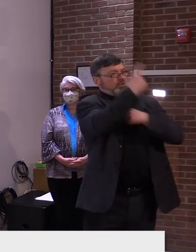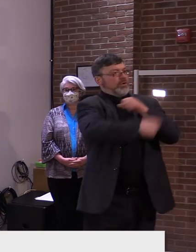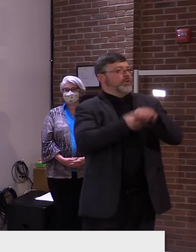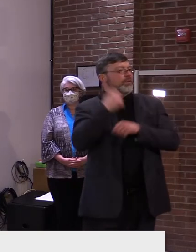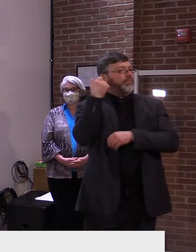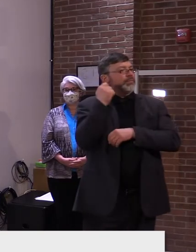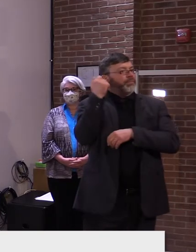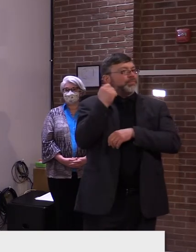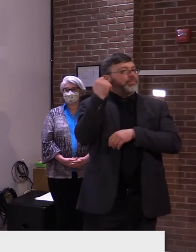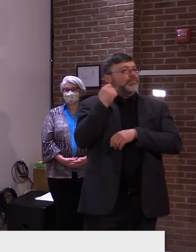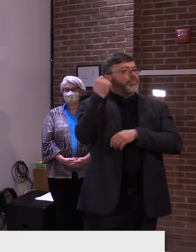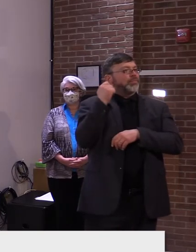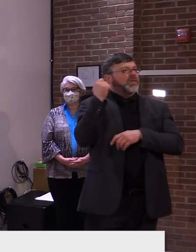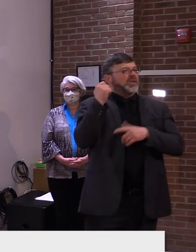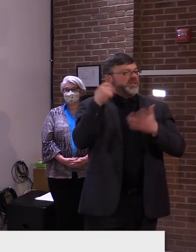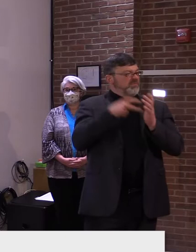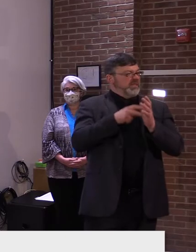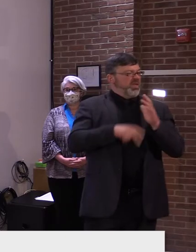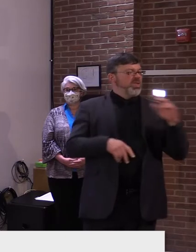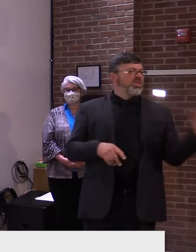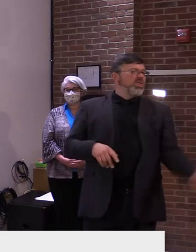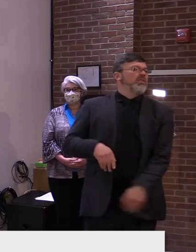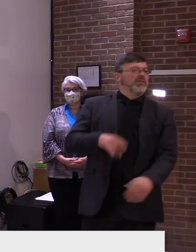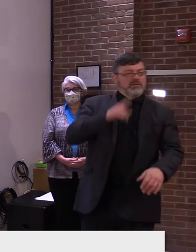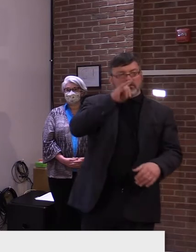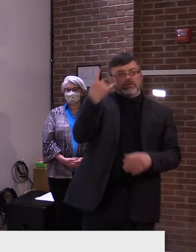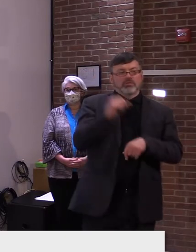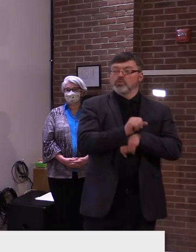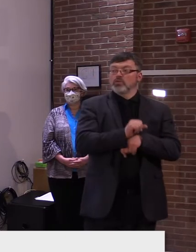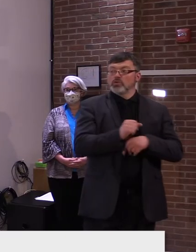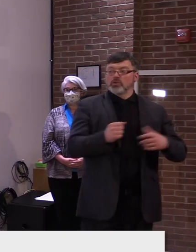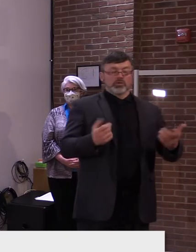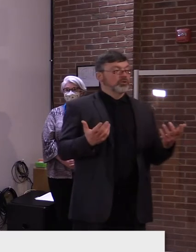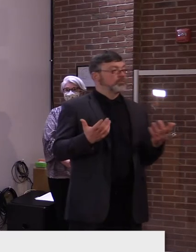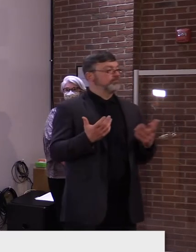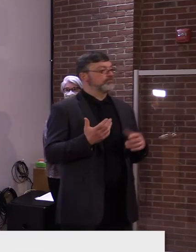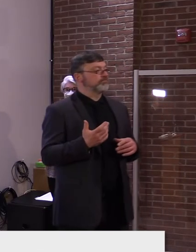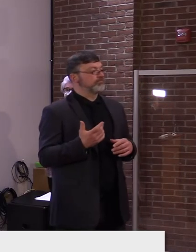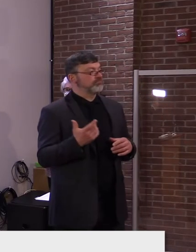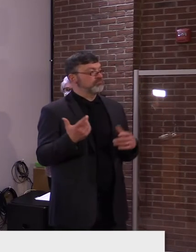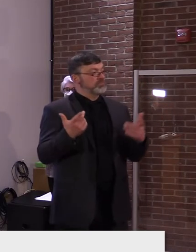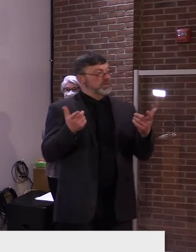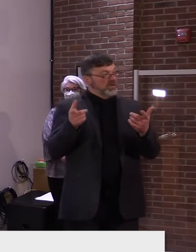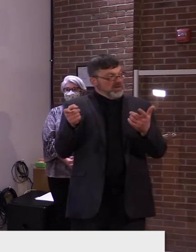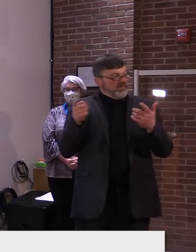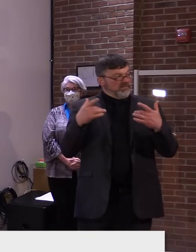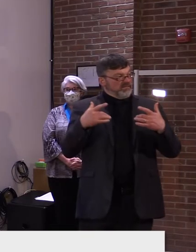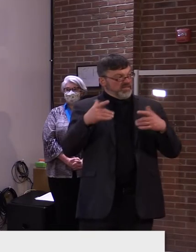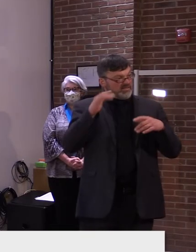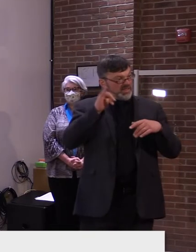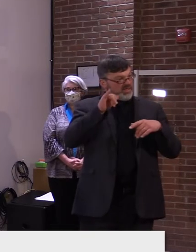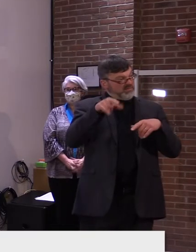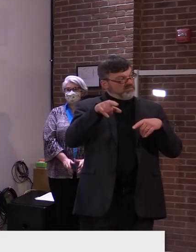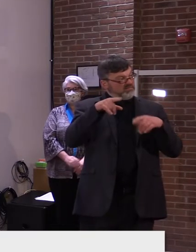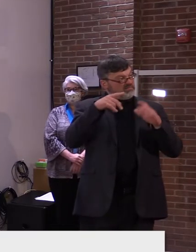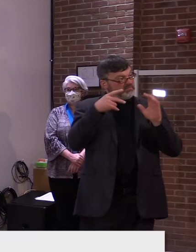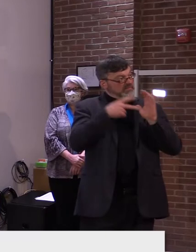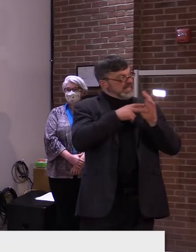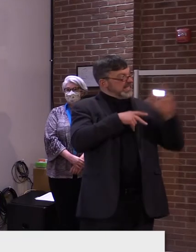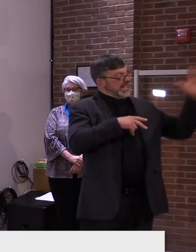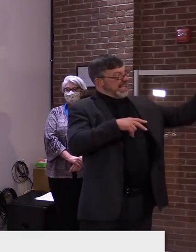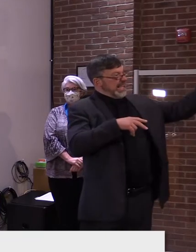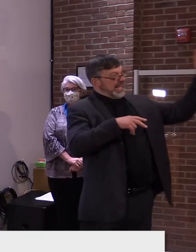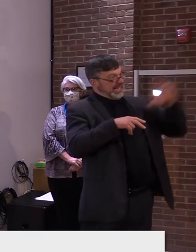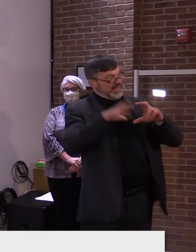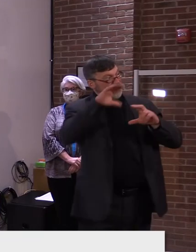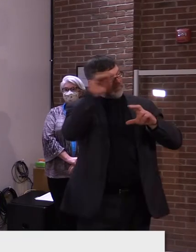the extension of the unemployment on the federal side, and perhaps even this bill could actually keep people home instead of getting them back to work when we have,